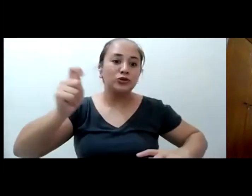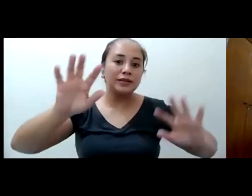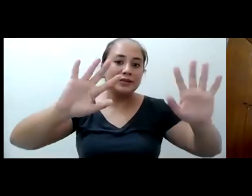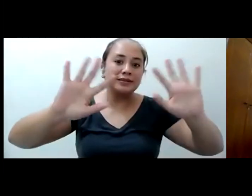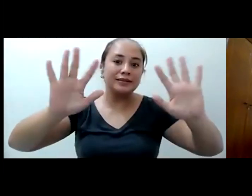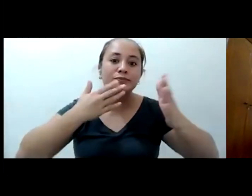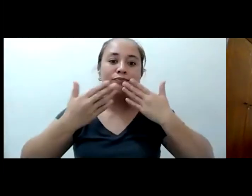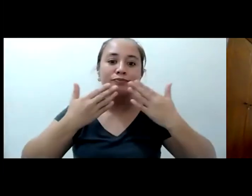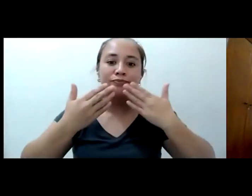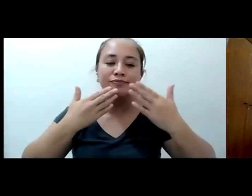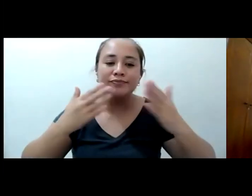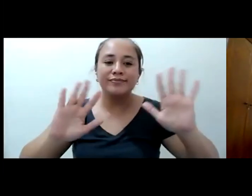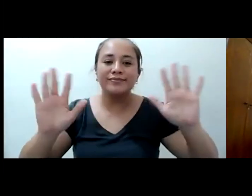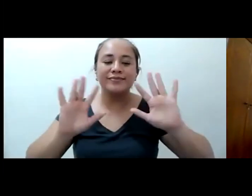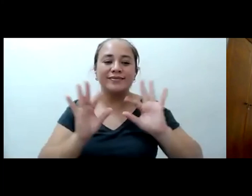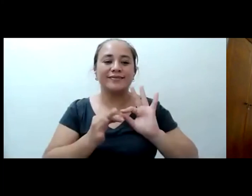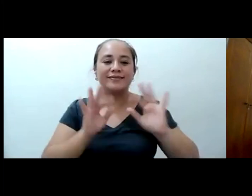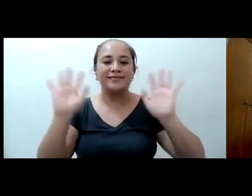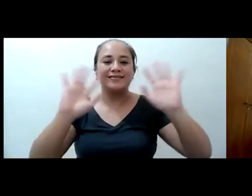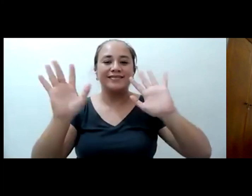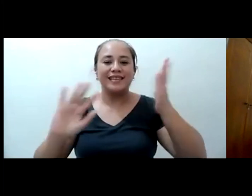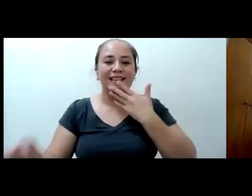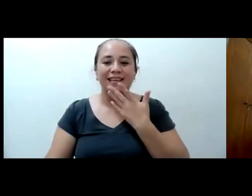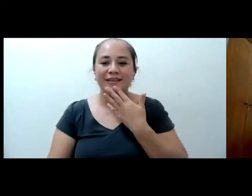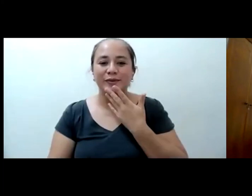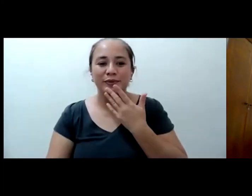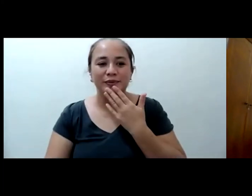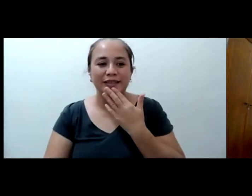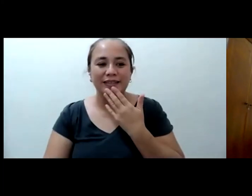you all. Thank you. Thanks to the interpreters. Thank you,